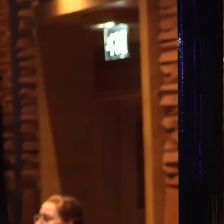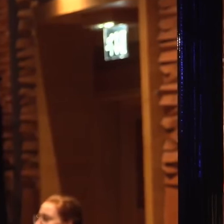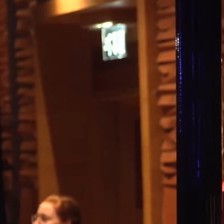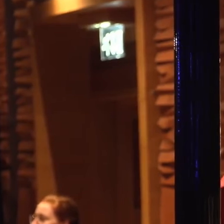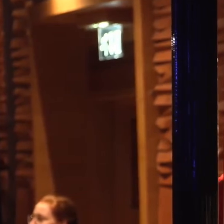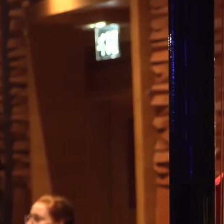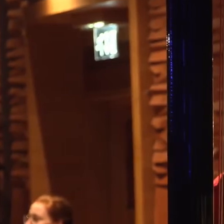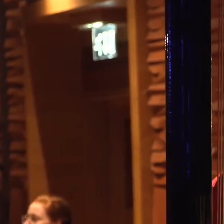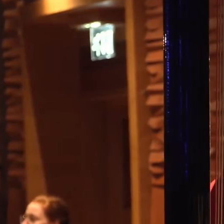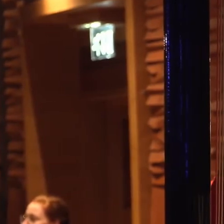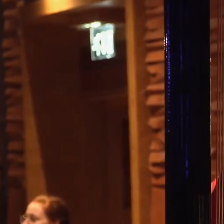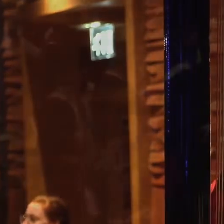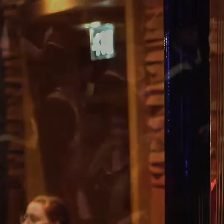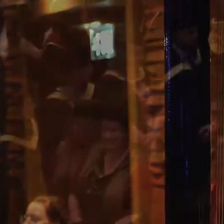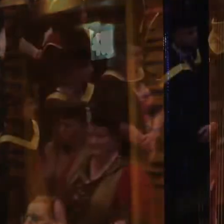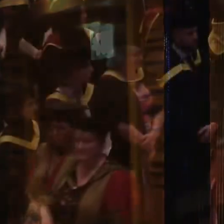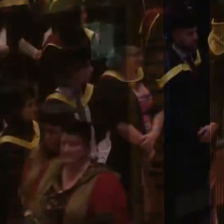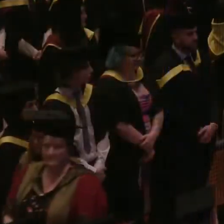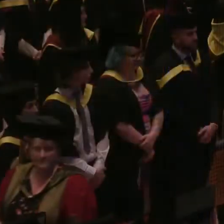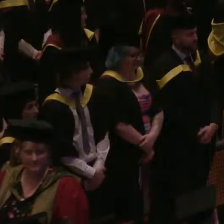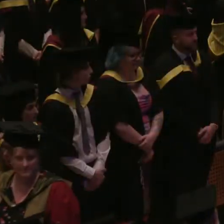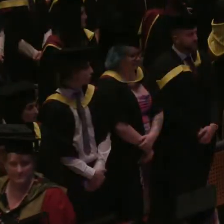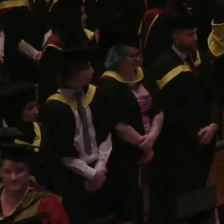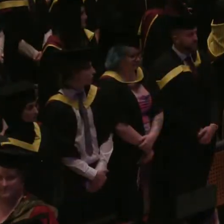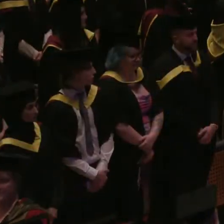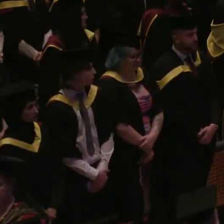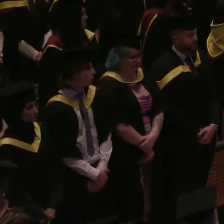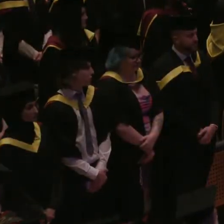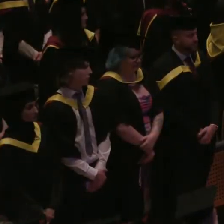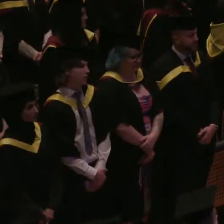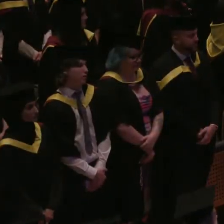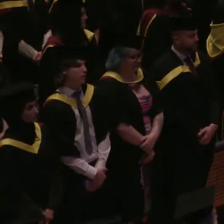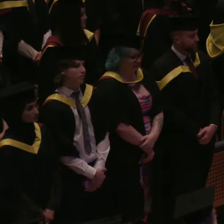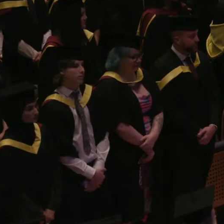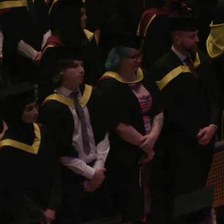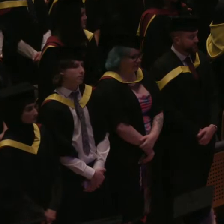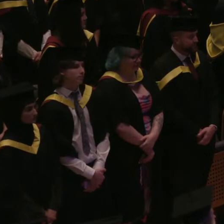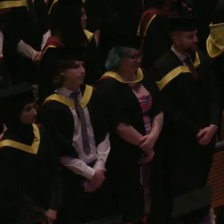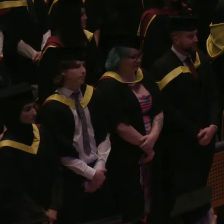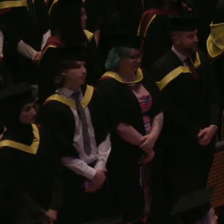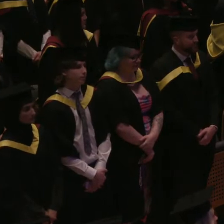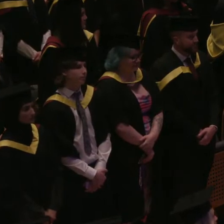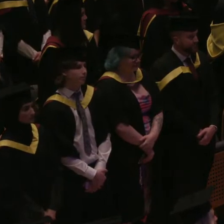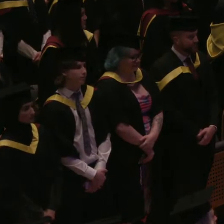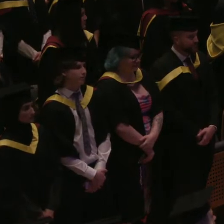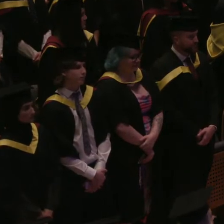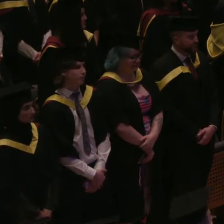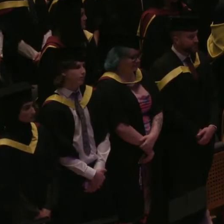Thank you.